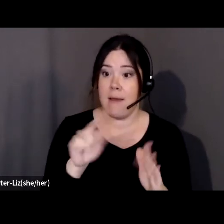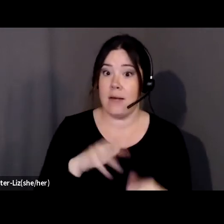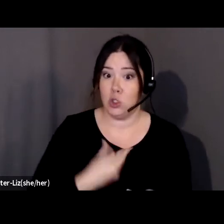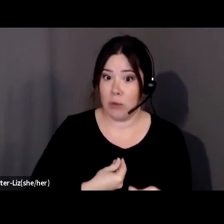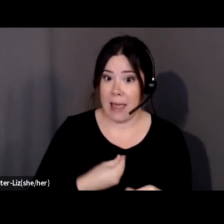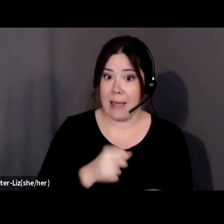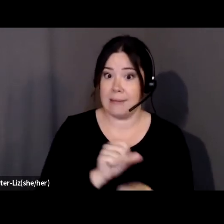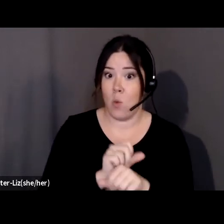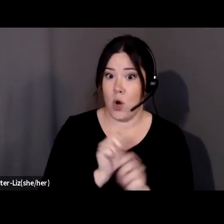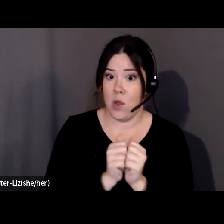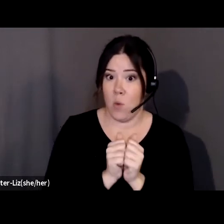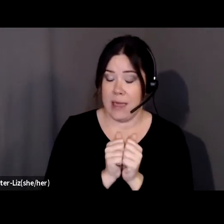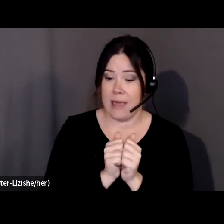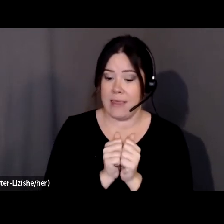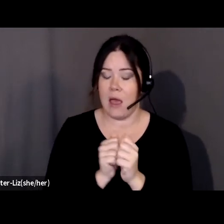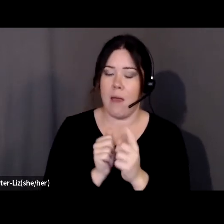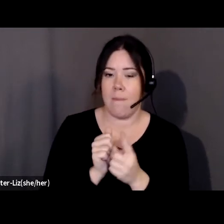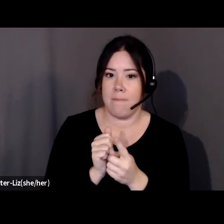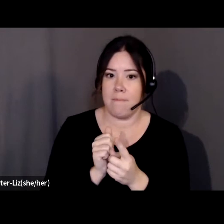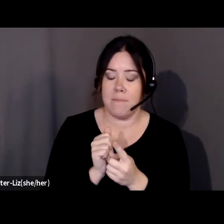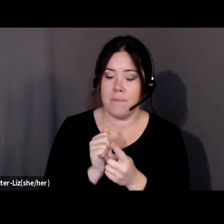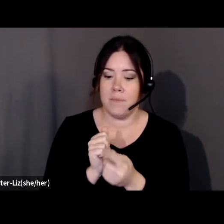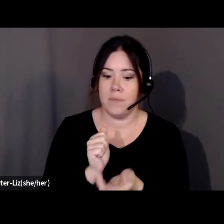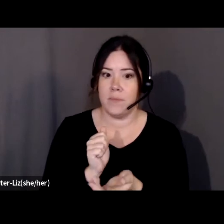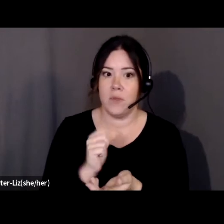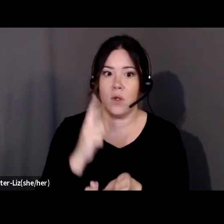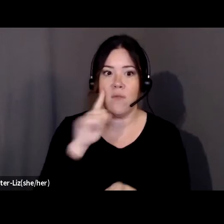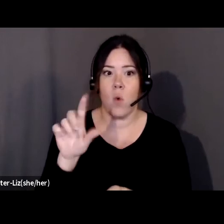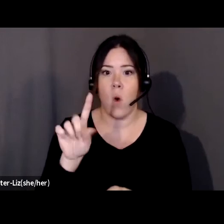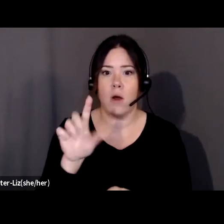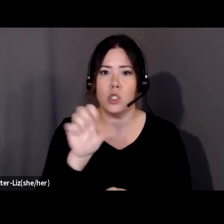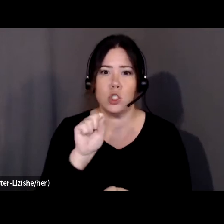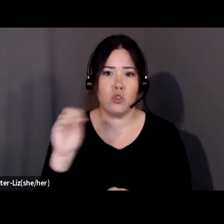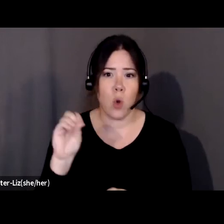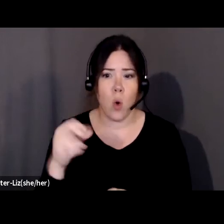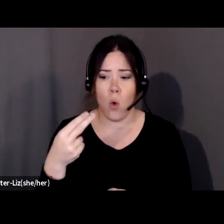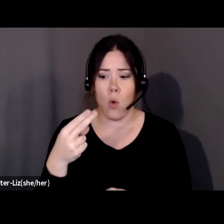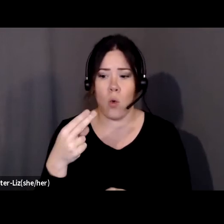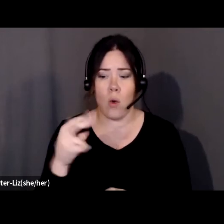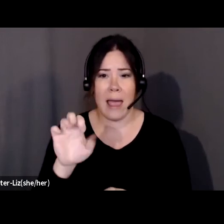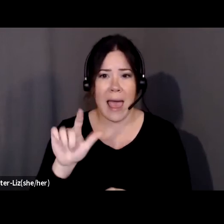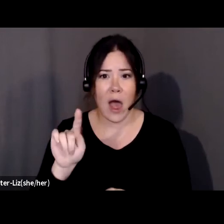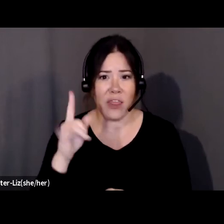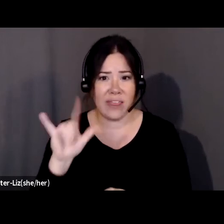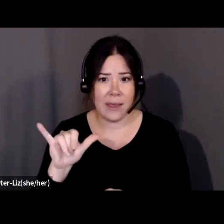and working for So Healthy, which is the Southern Oregon